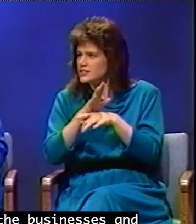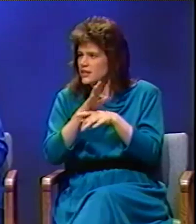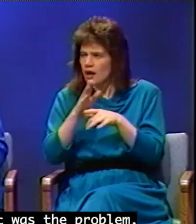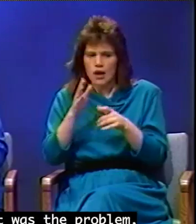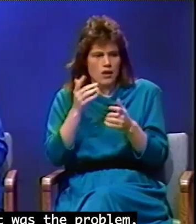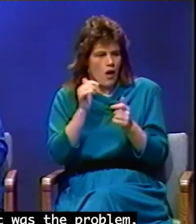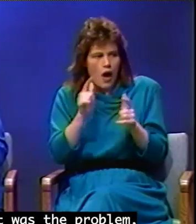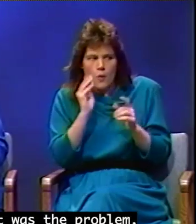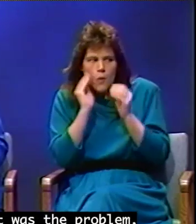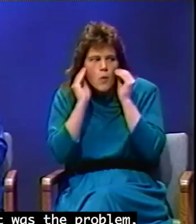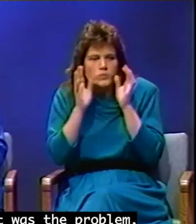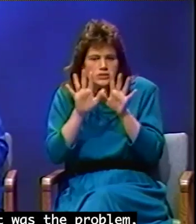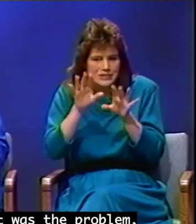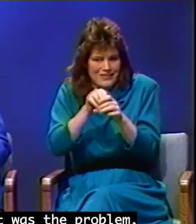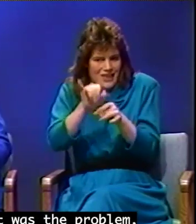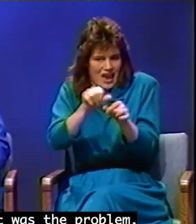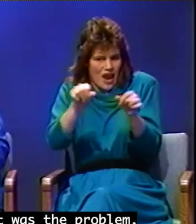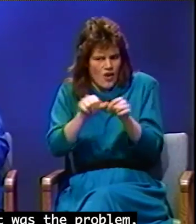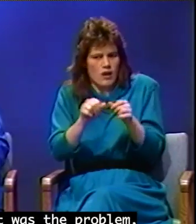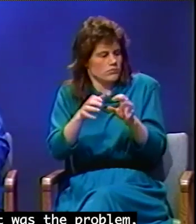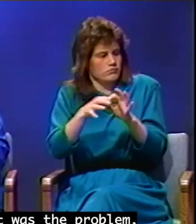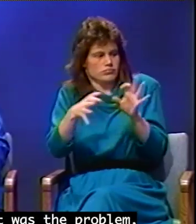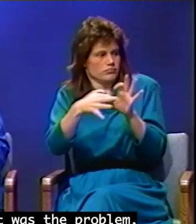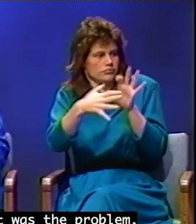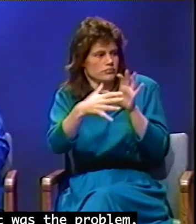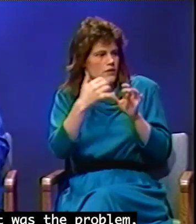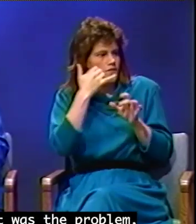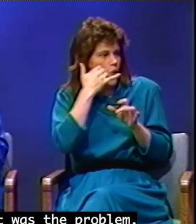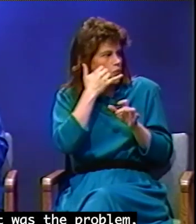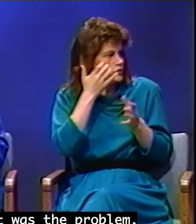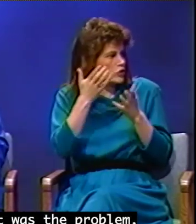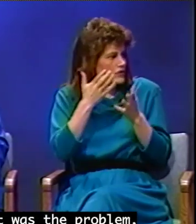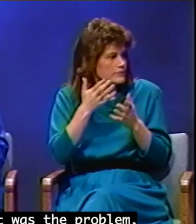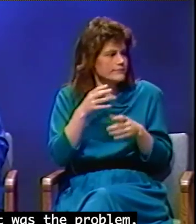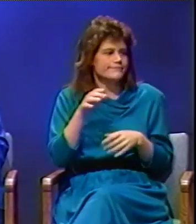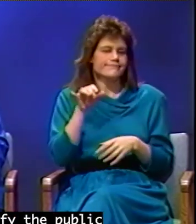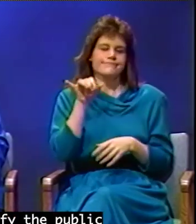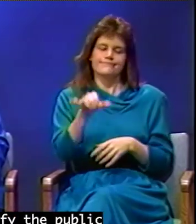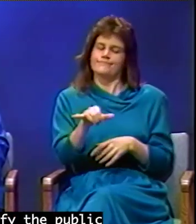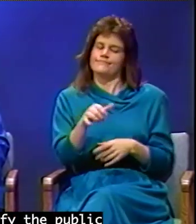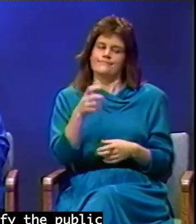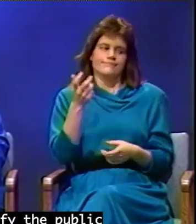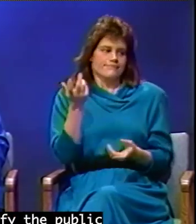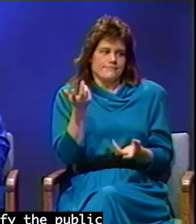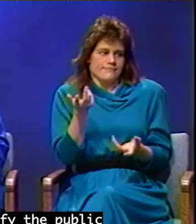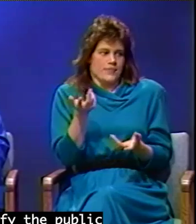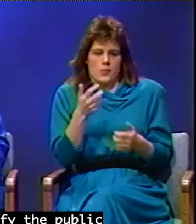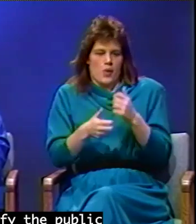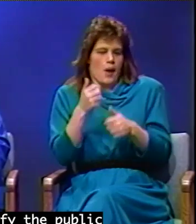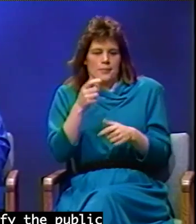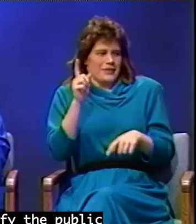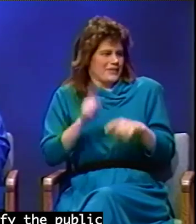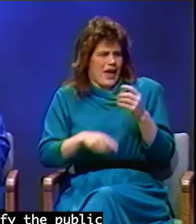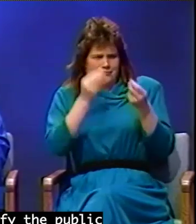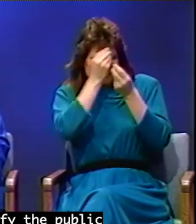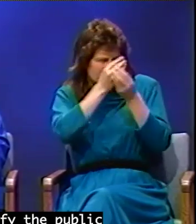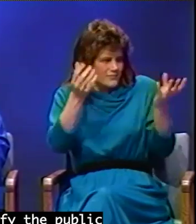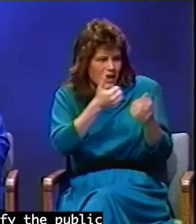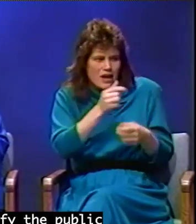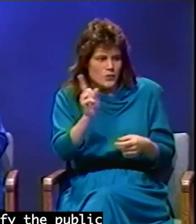area. Because that was the problem, there would have been no way to notify the public unless we went to